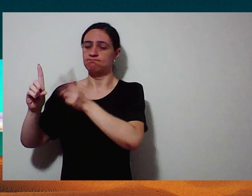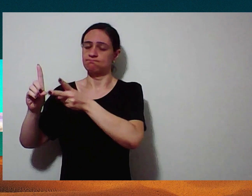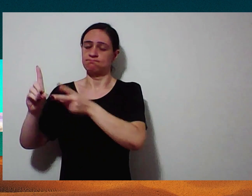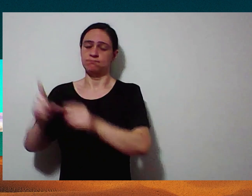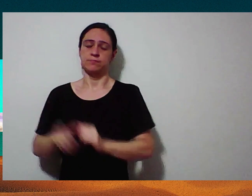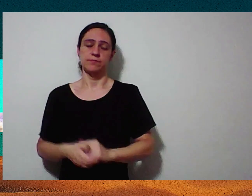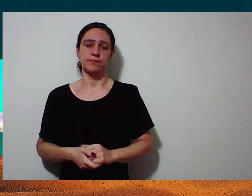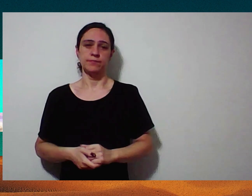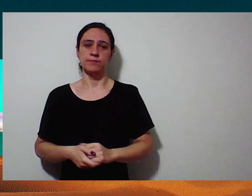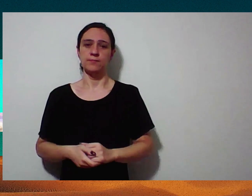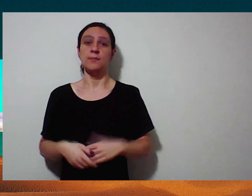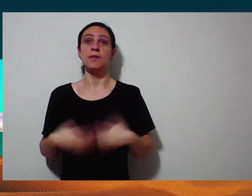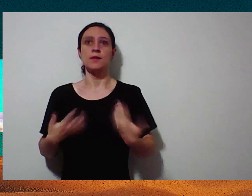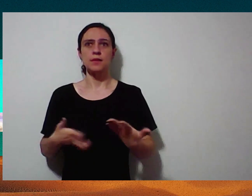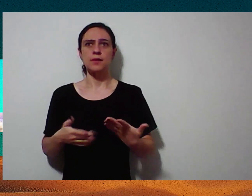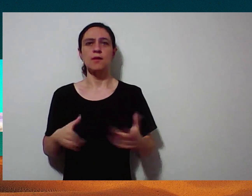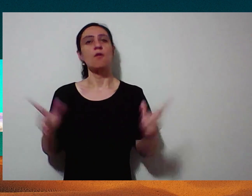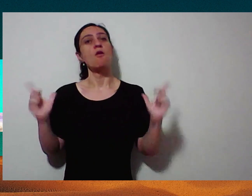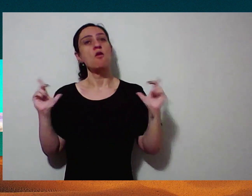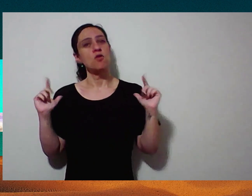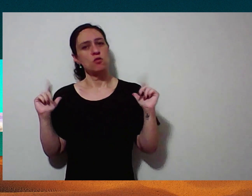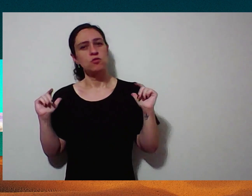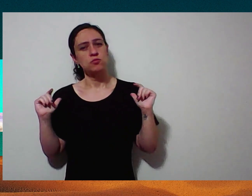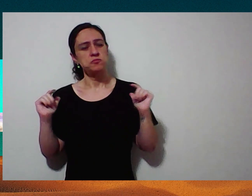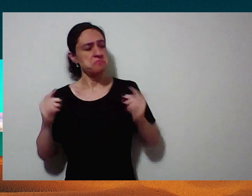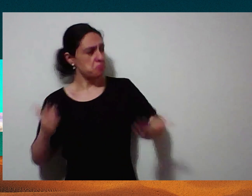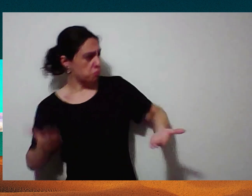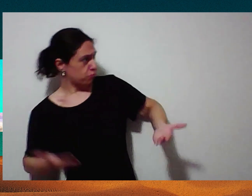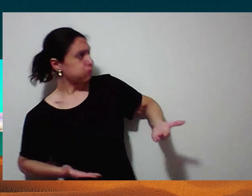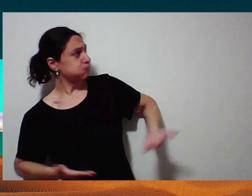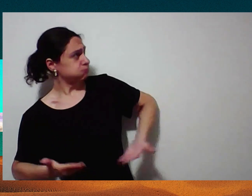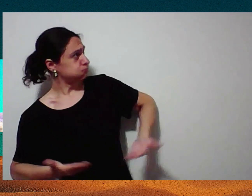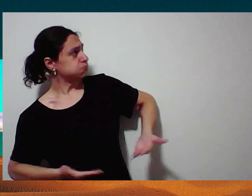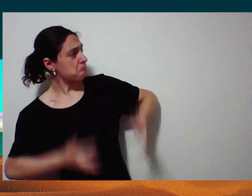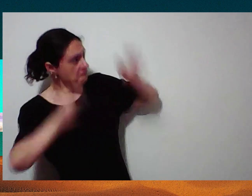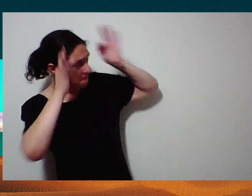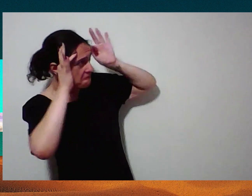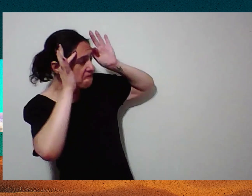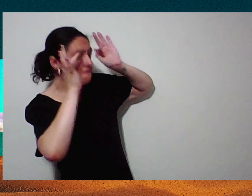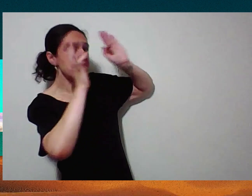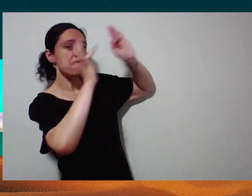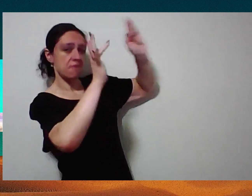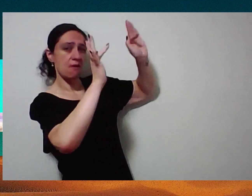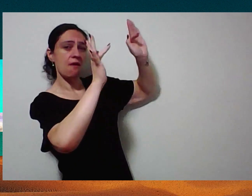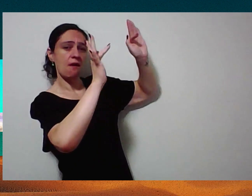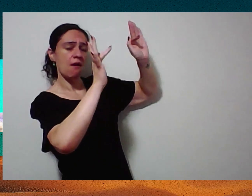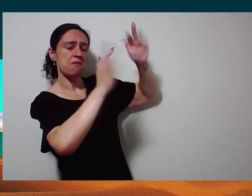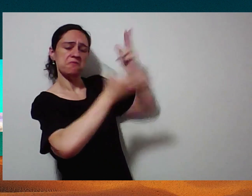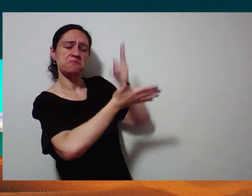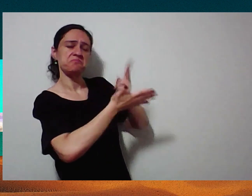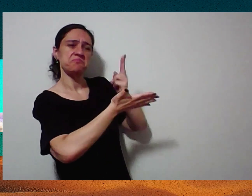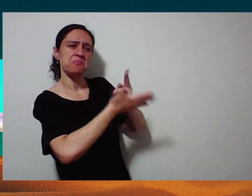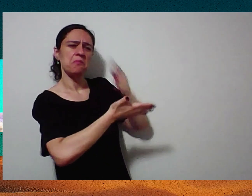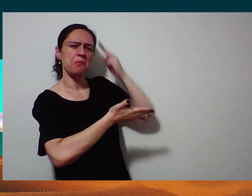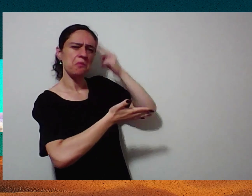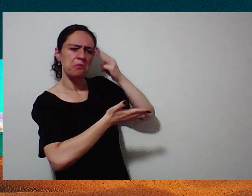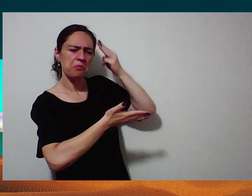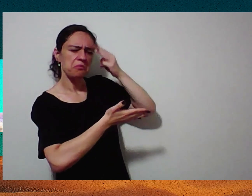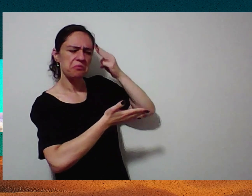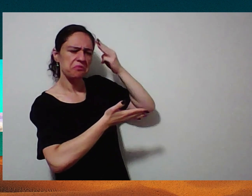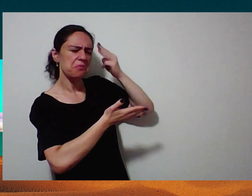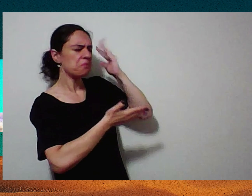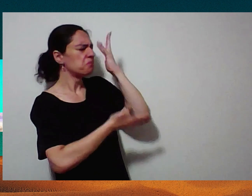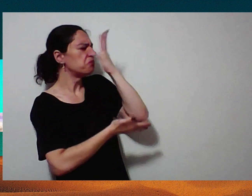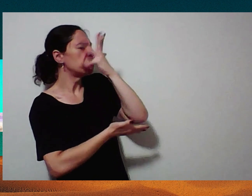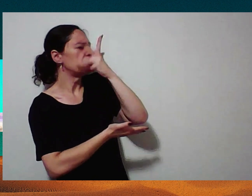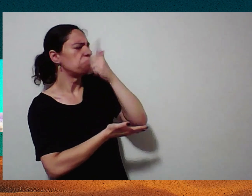ter servido a Deus com toda a fidelidade, usando toda a sabedoria e formosura que Deus lhe deu. He